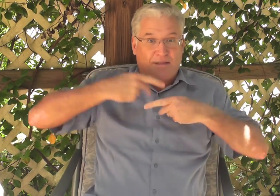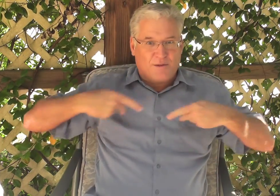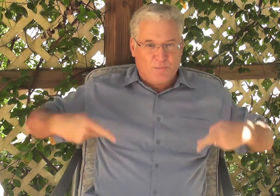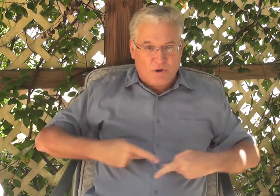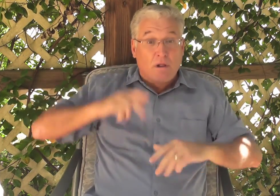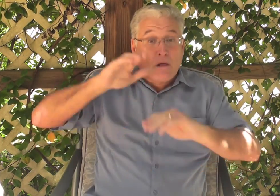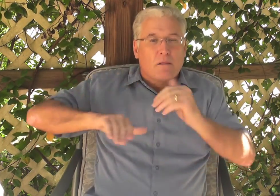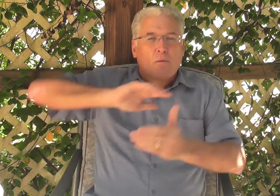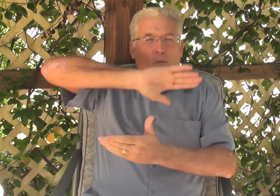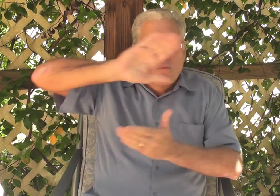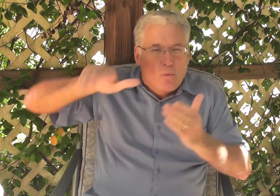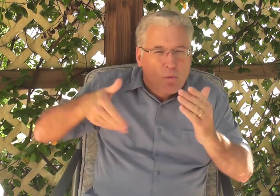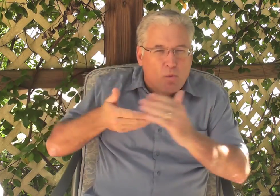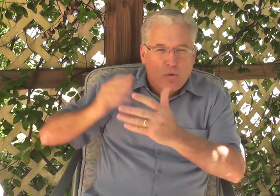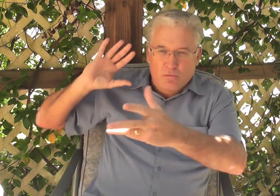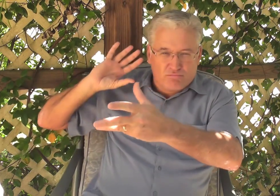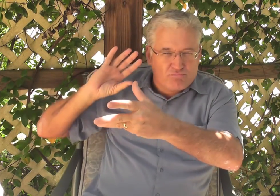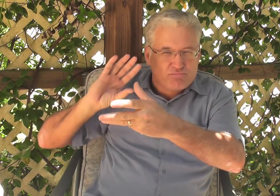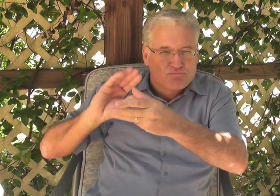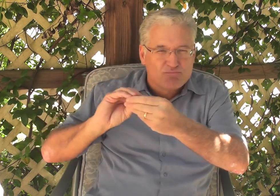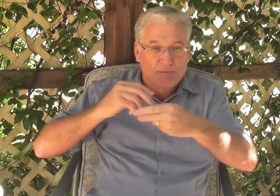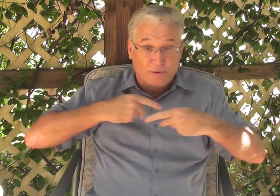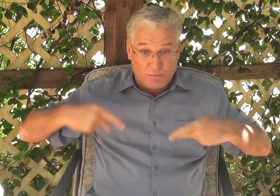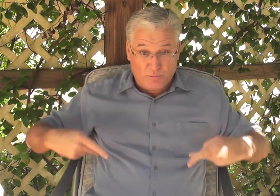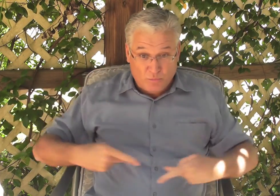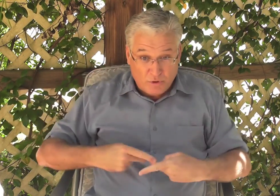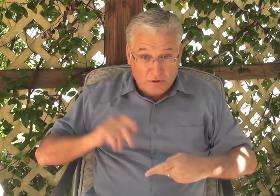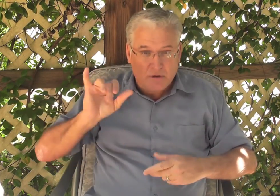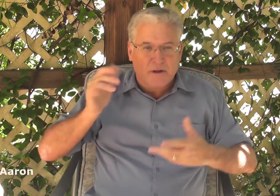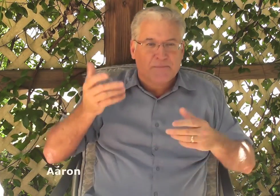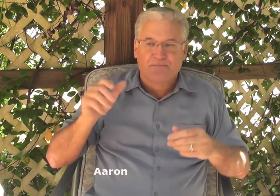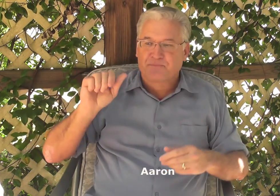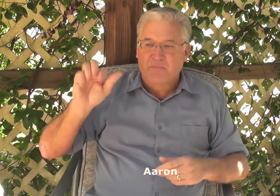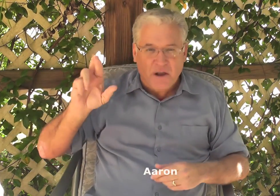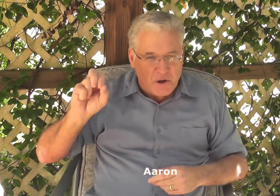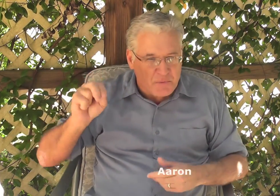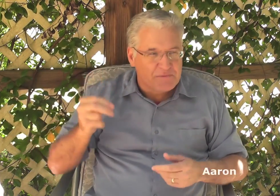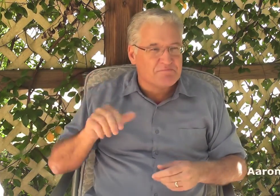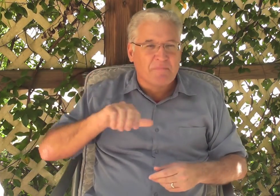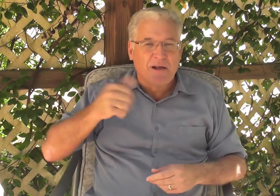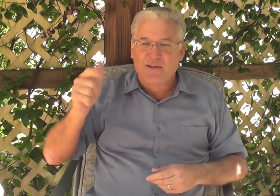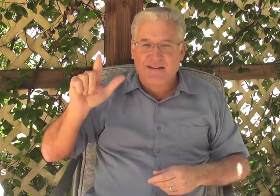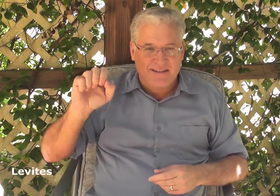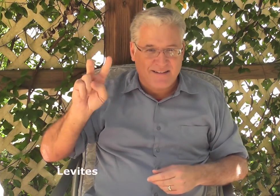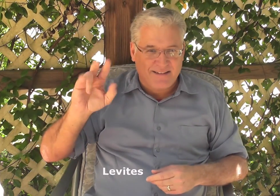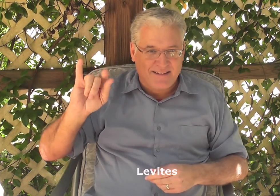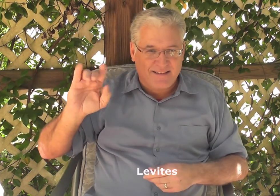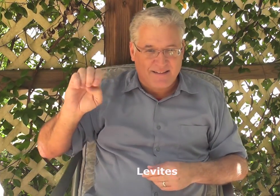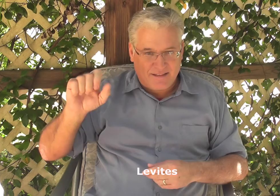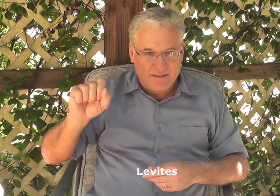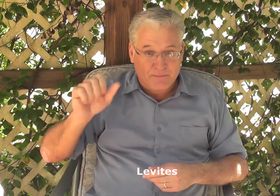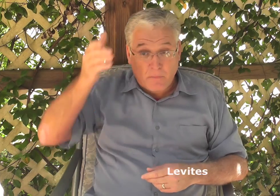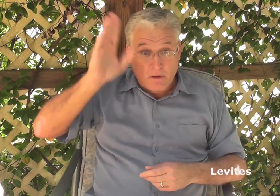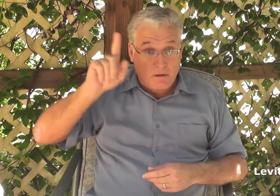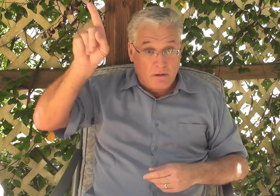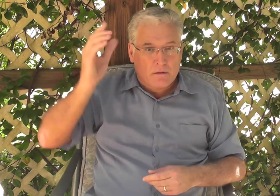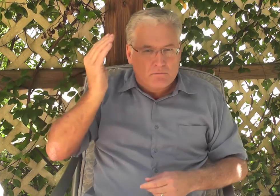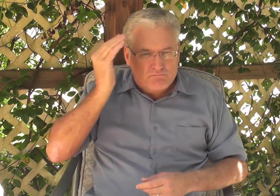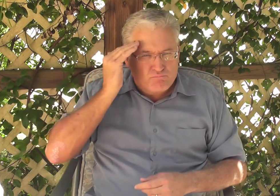God knows that Christ would be the greatest priest ever, greatest in the priesthood, above Aaron, above any of the